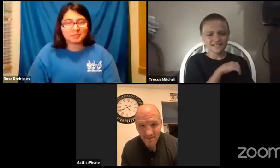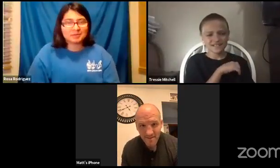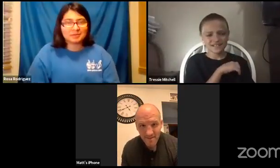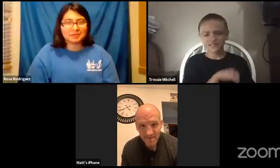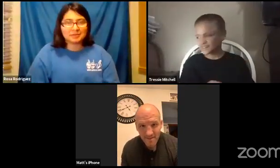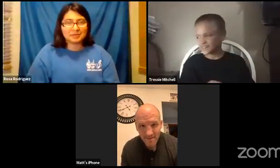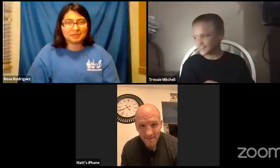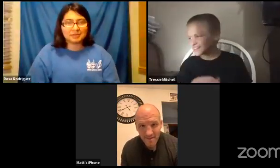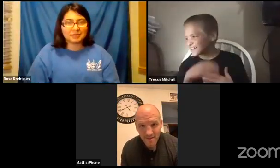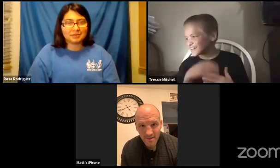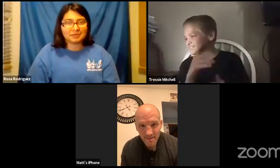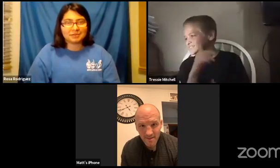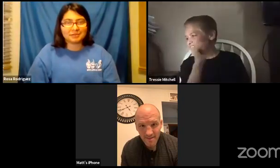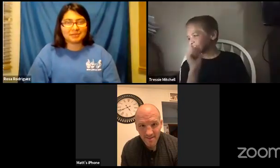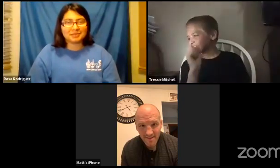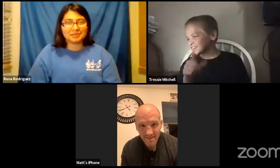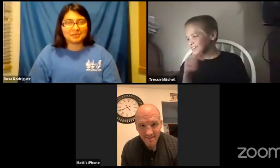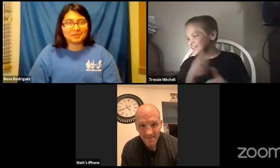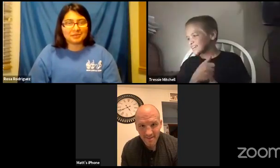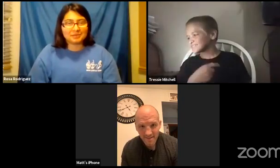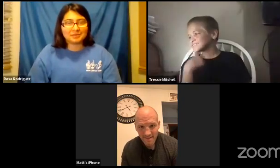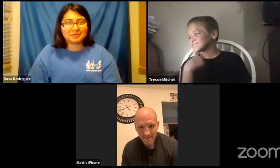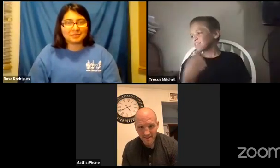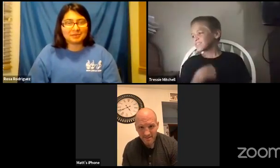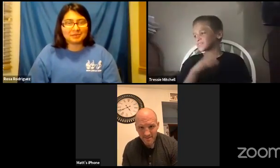Next question, Marshall.